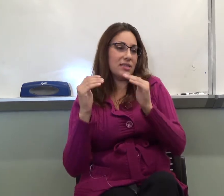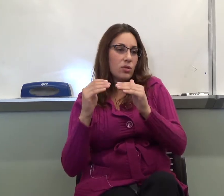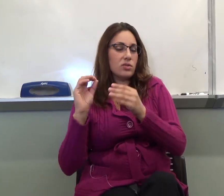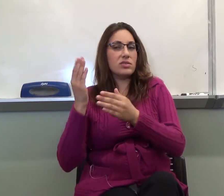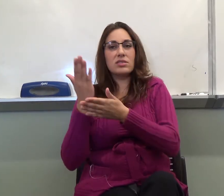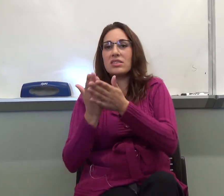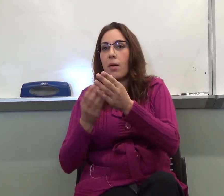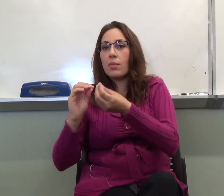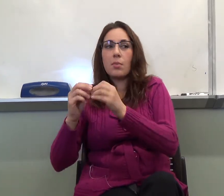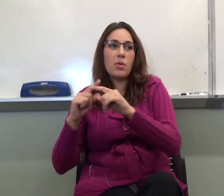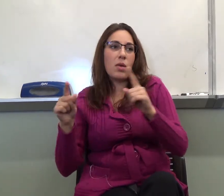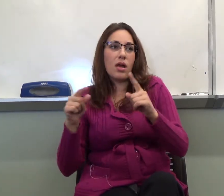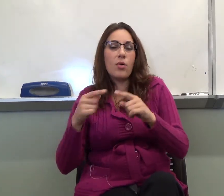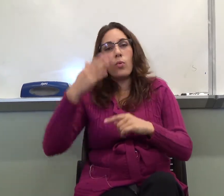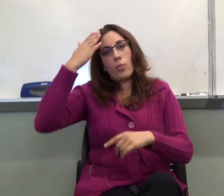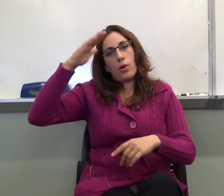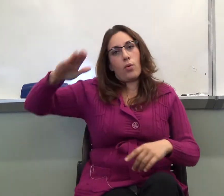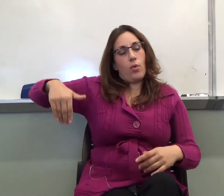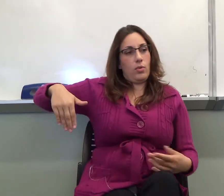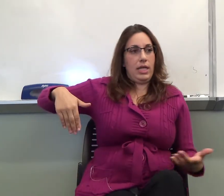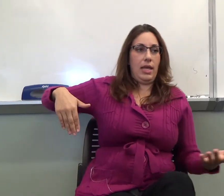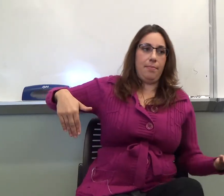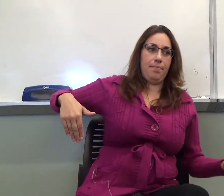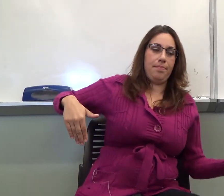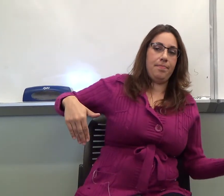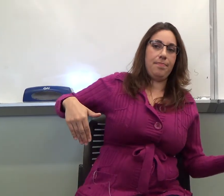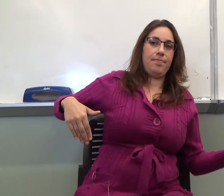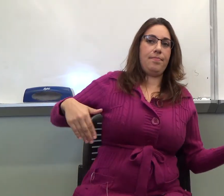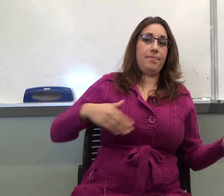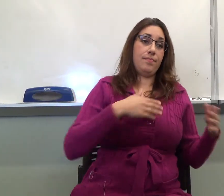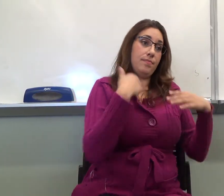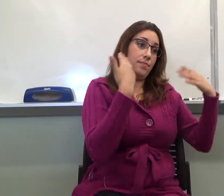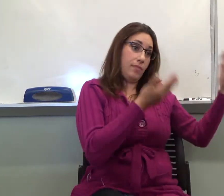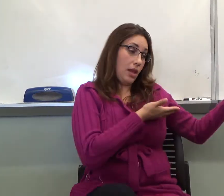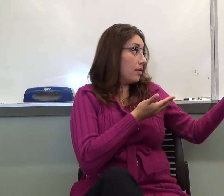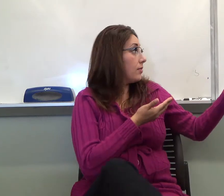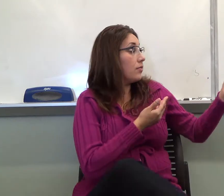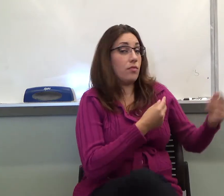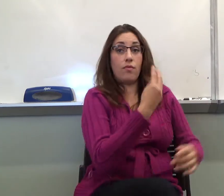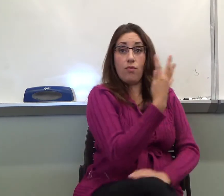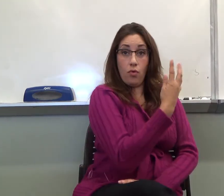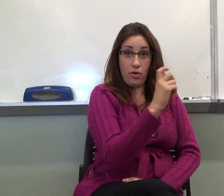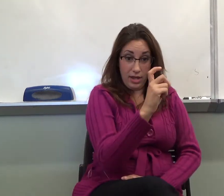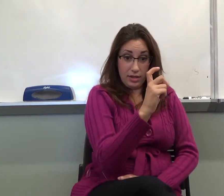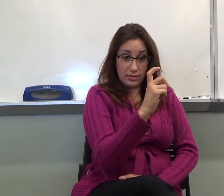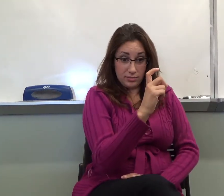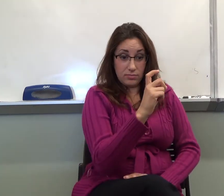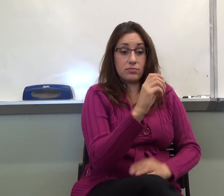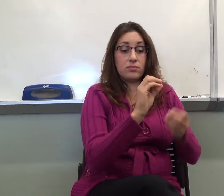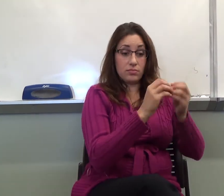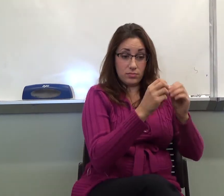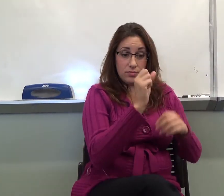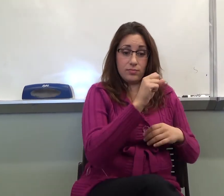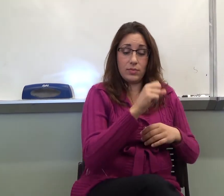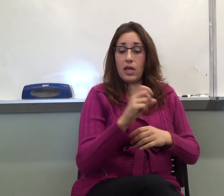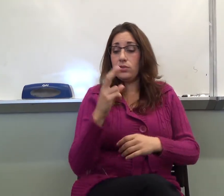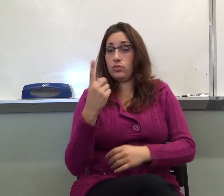yet. So therefore, 4x is a number, and 2x is also a number.